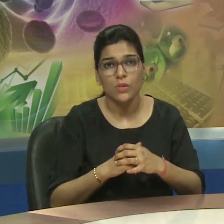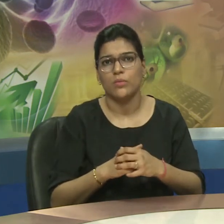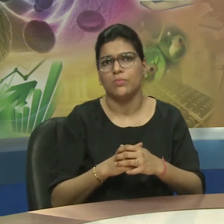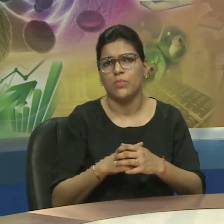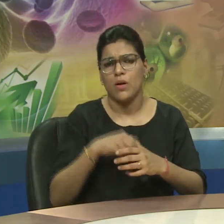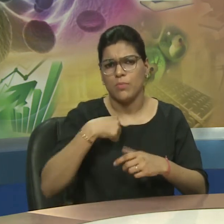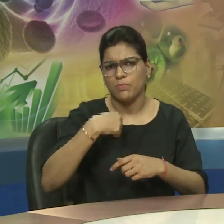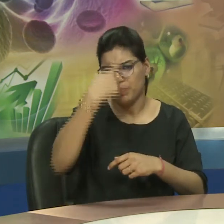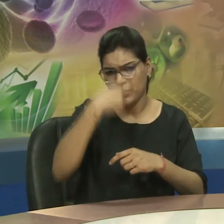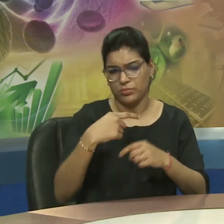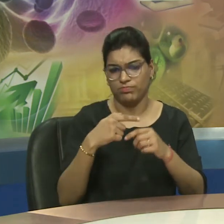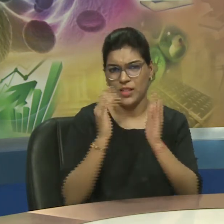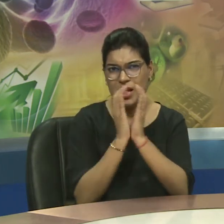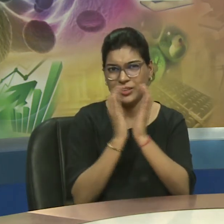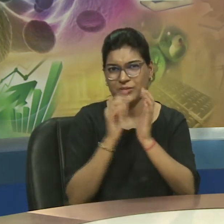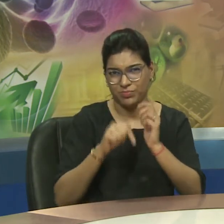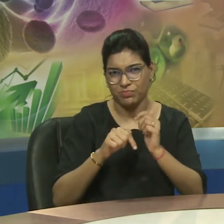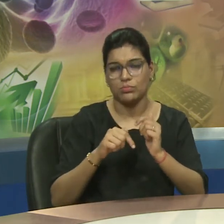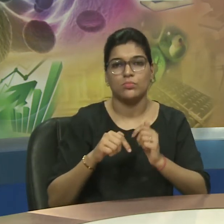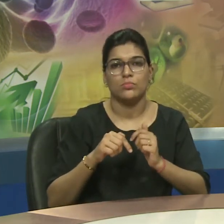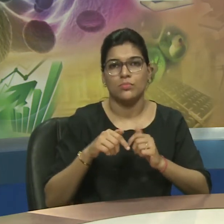Fourth policy is